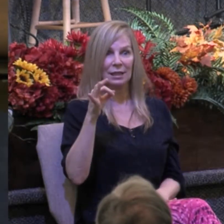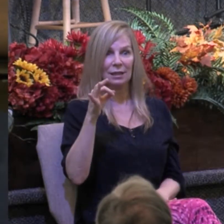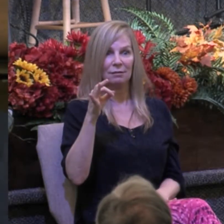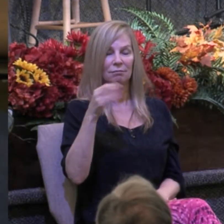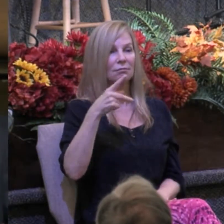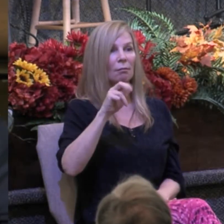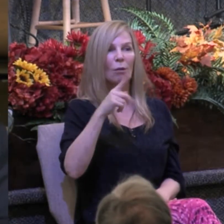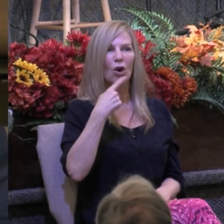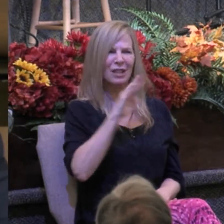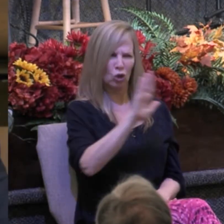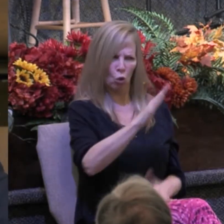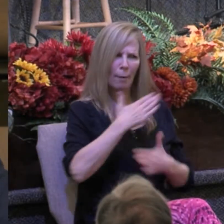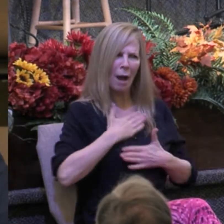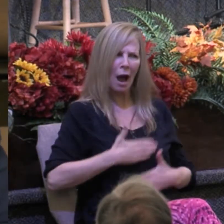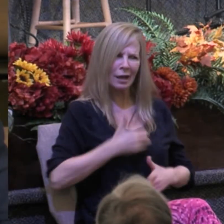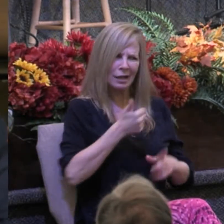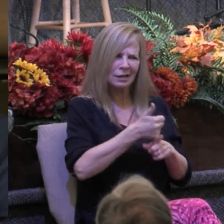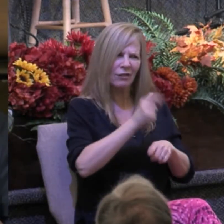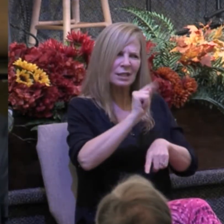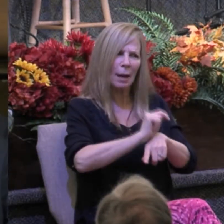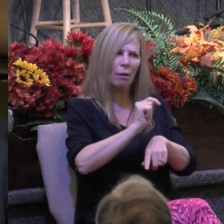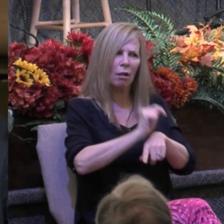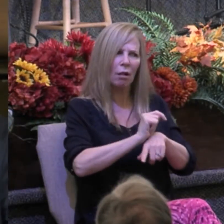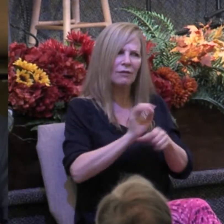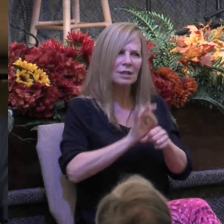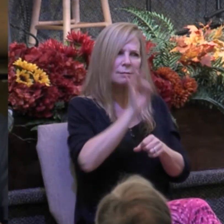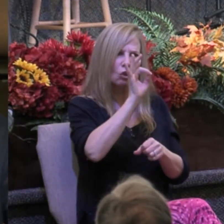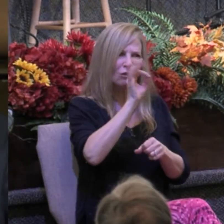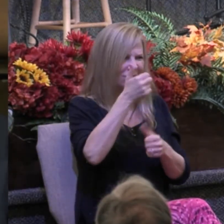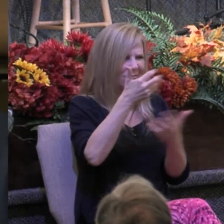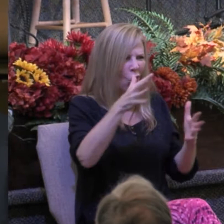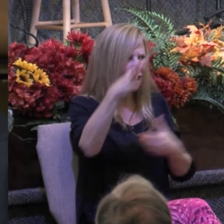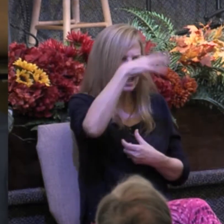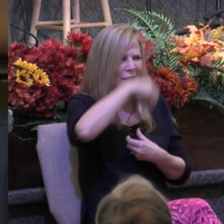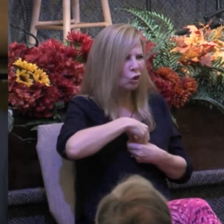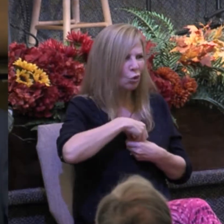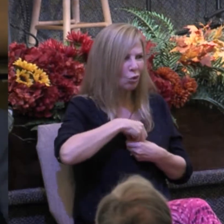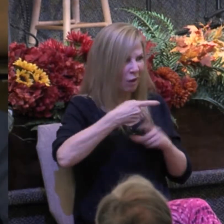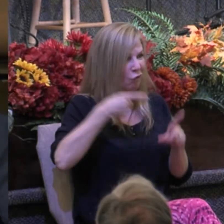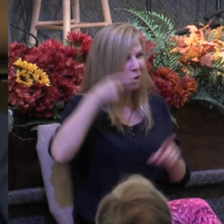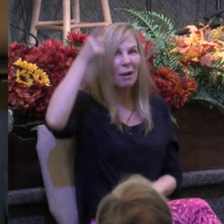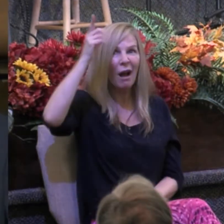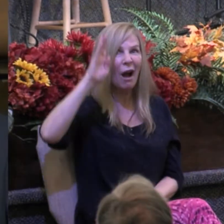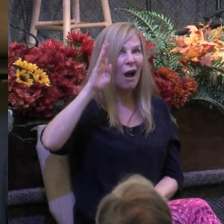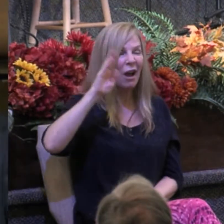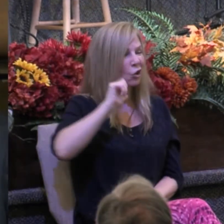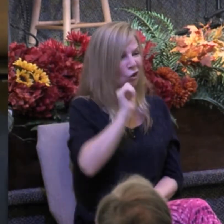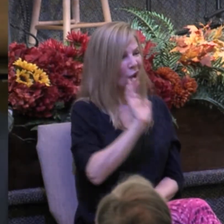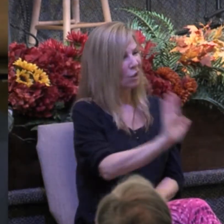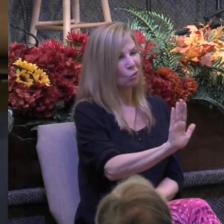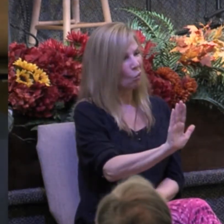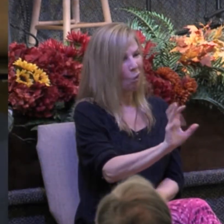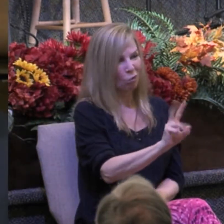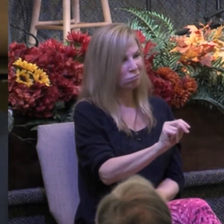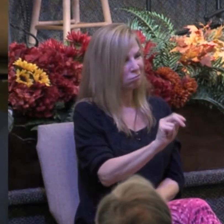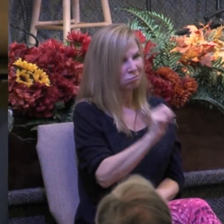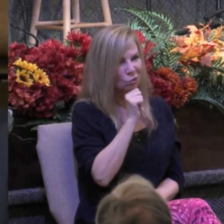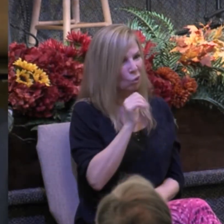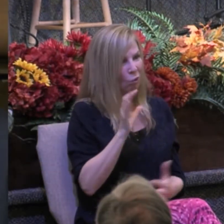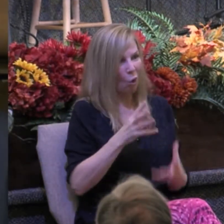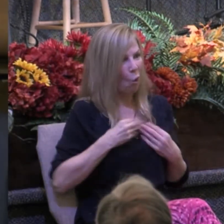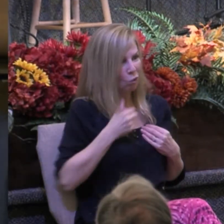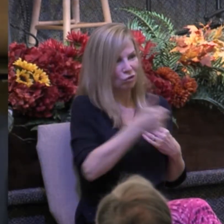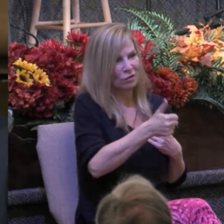body is a temple of the Holy Spirit who is in you, whom you have from God, and that you are not your own?" Paul said this to